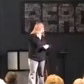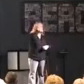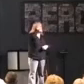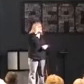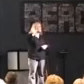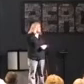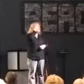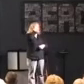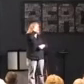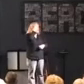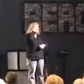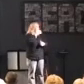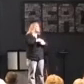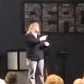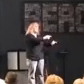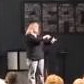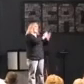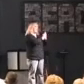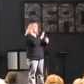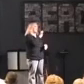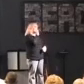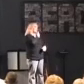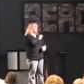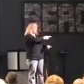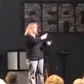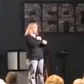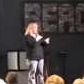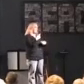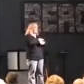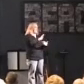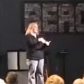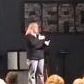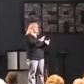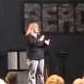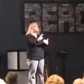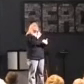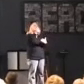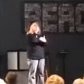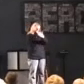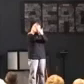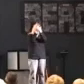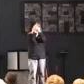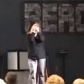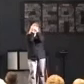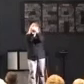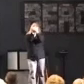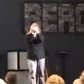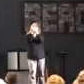We've asked Chris to come today and seek just a closer walk with me.